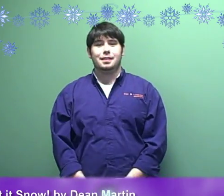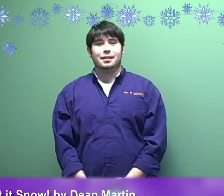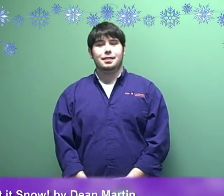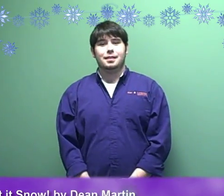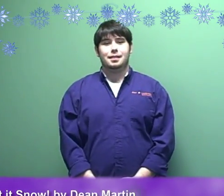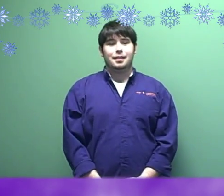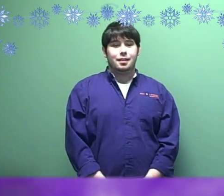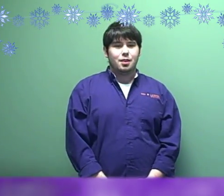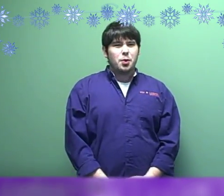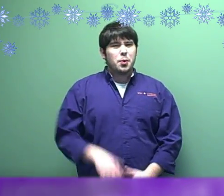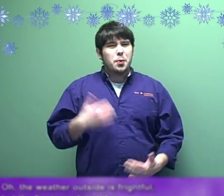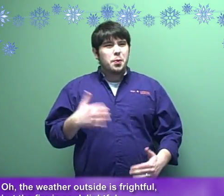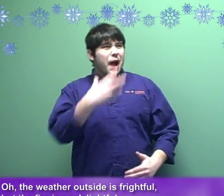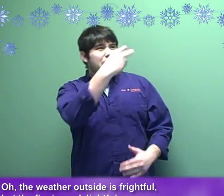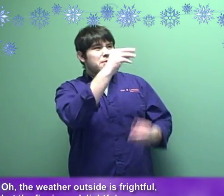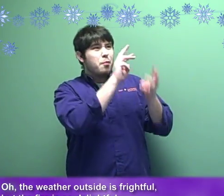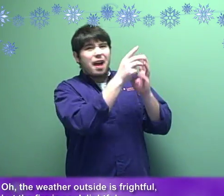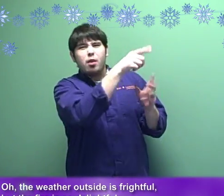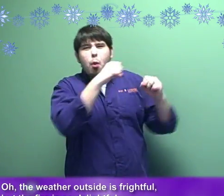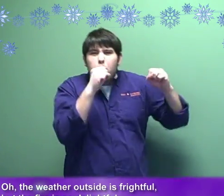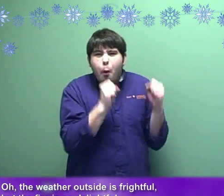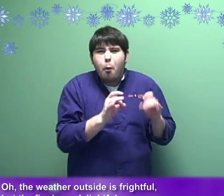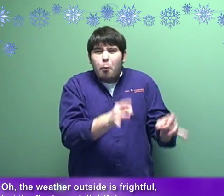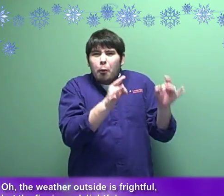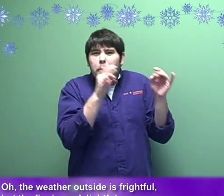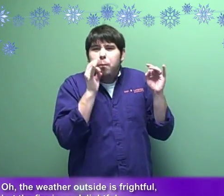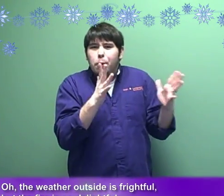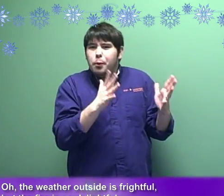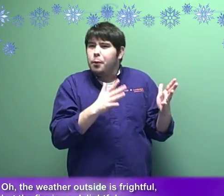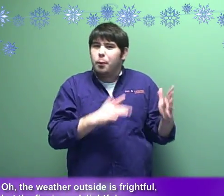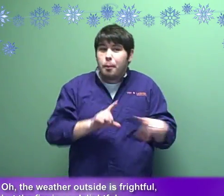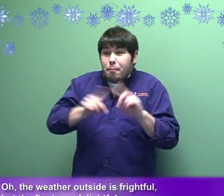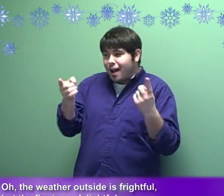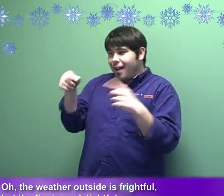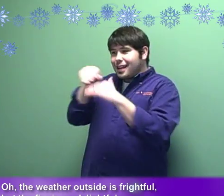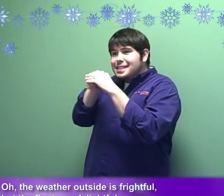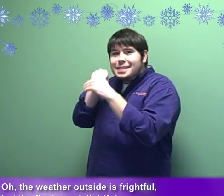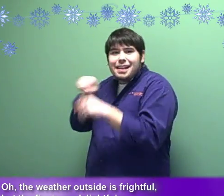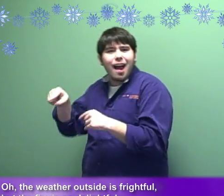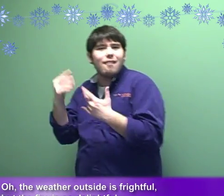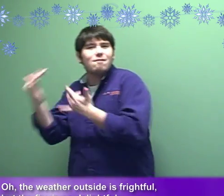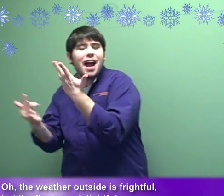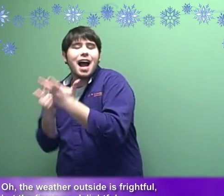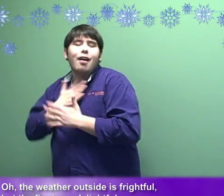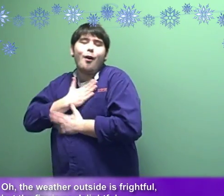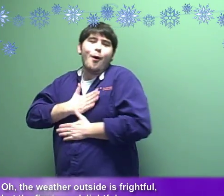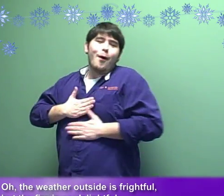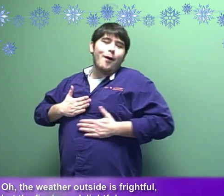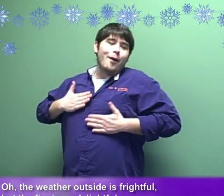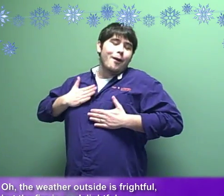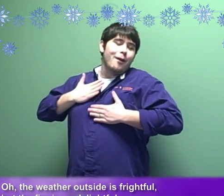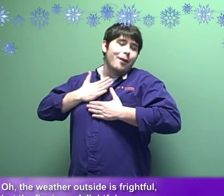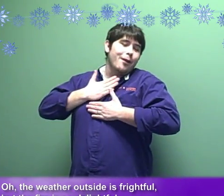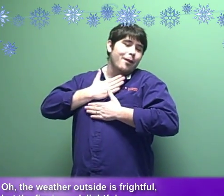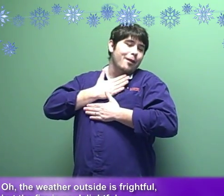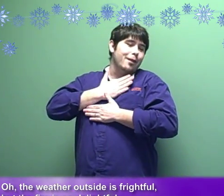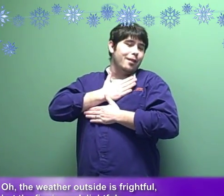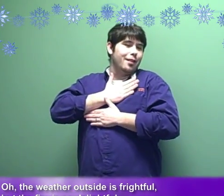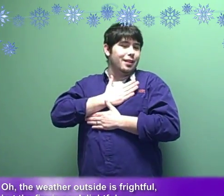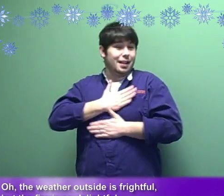Oh, the weather outside is frightful, but the fire is so delightful, and